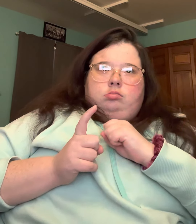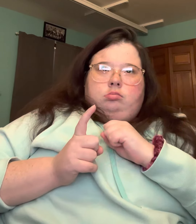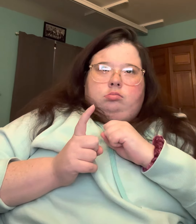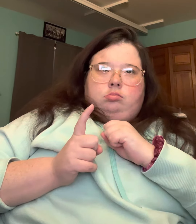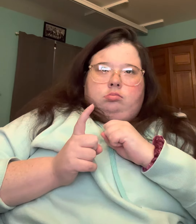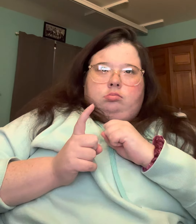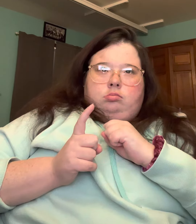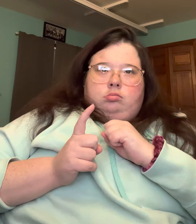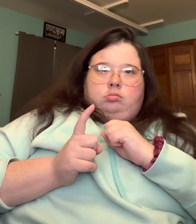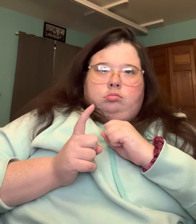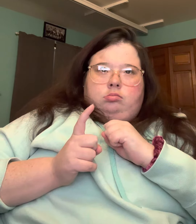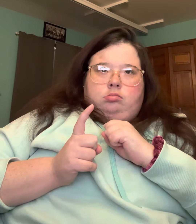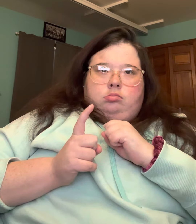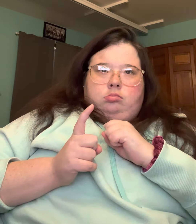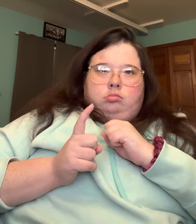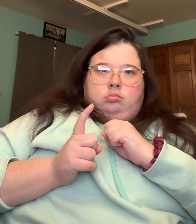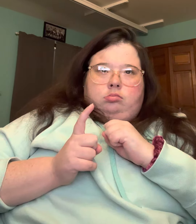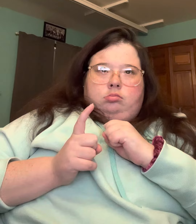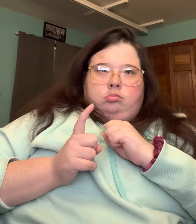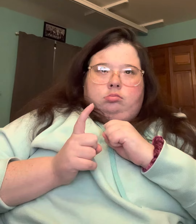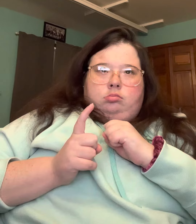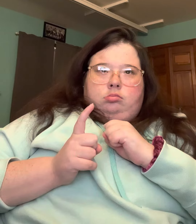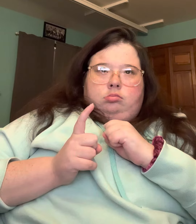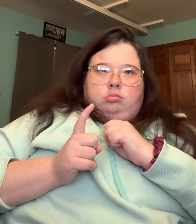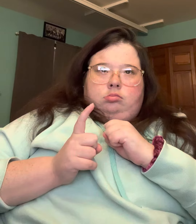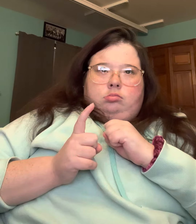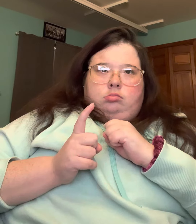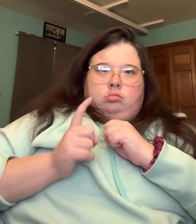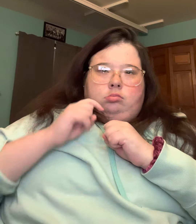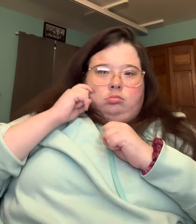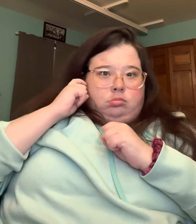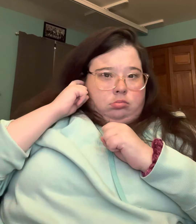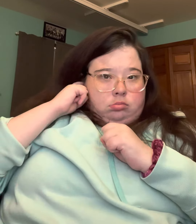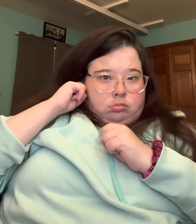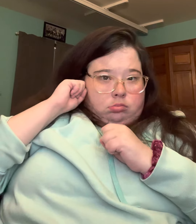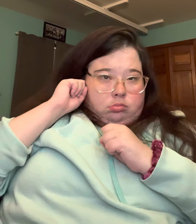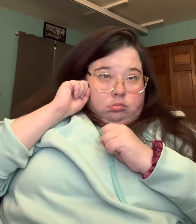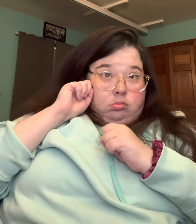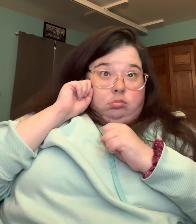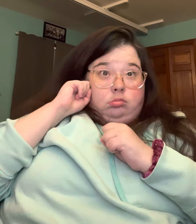and then finger spell the city or state you are going to answer with.